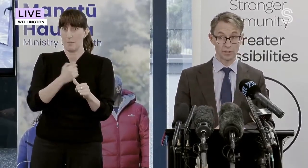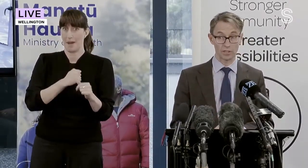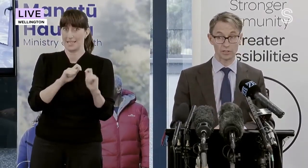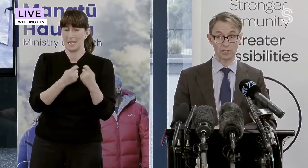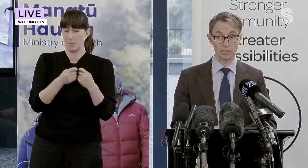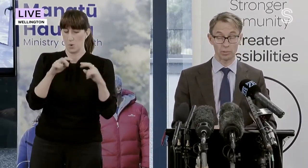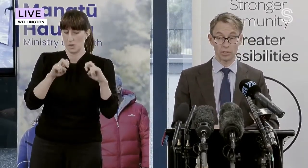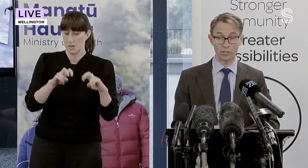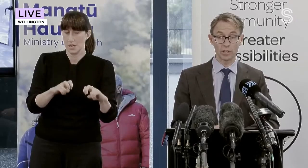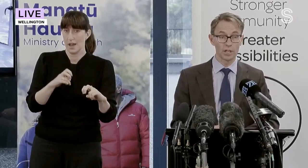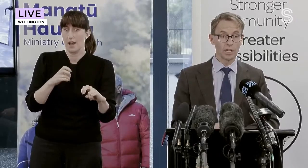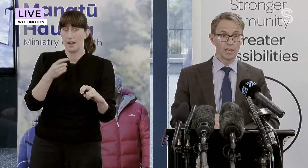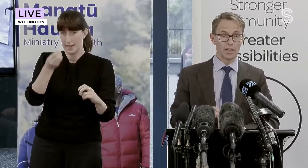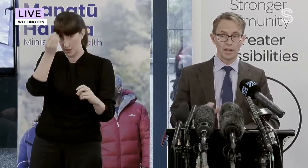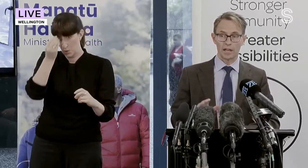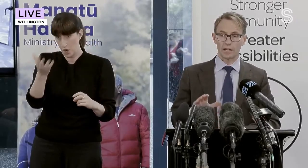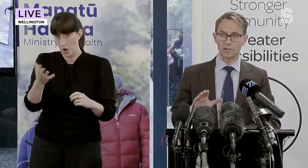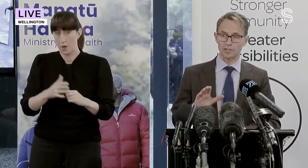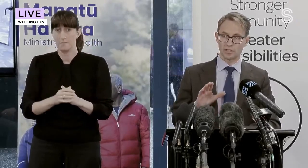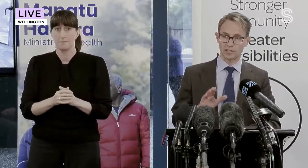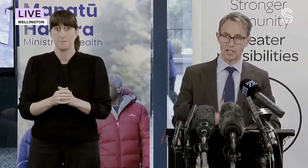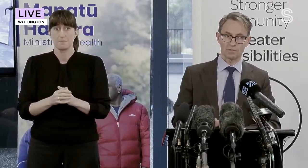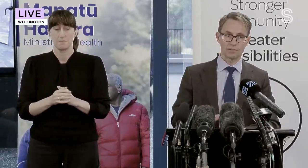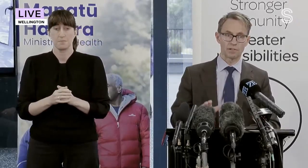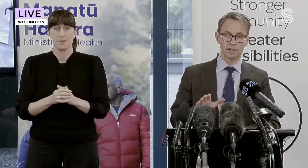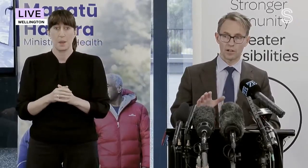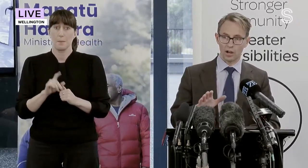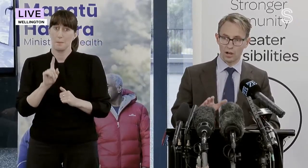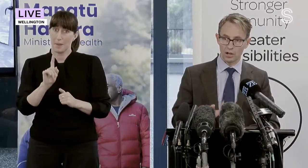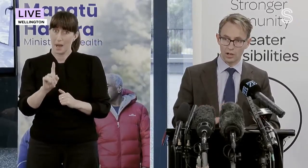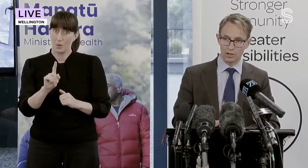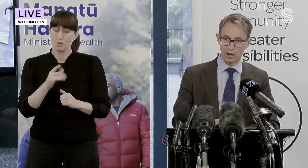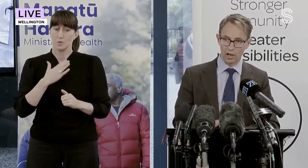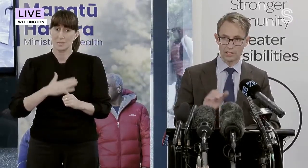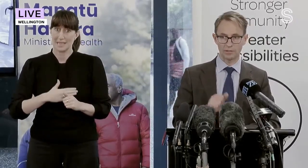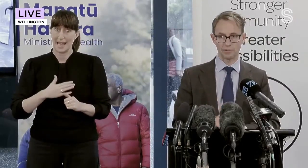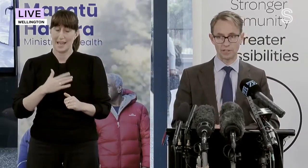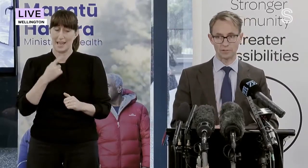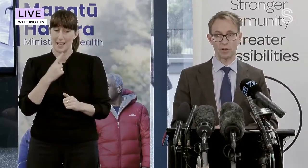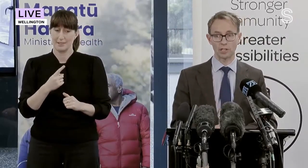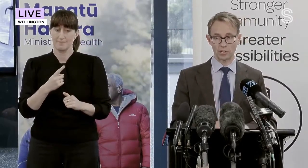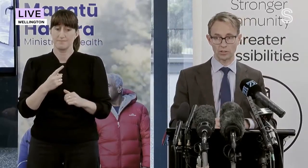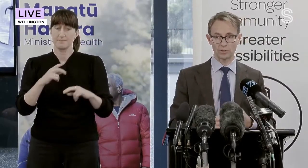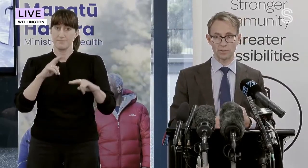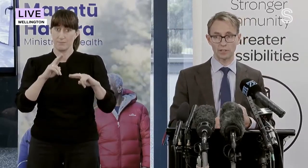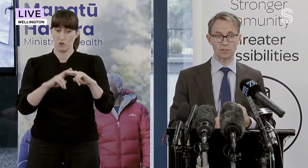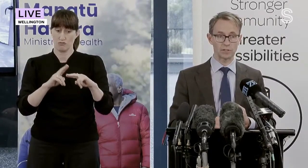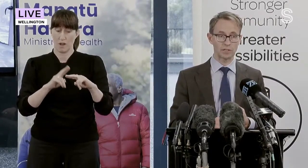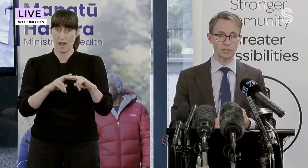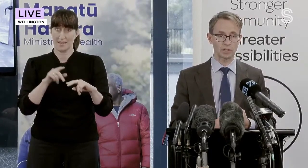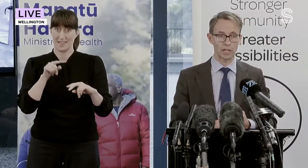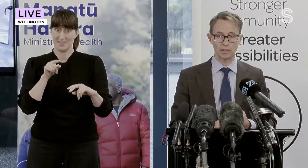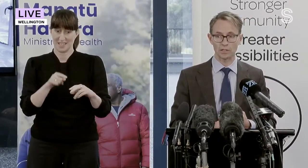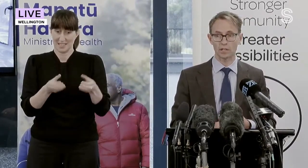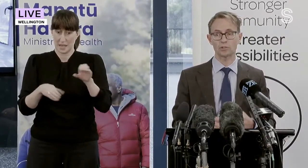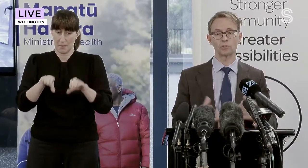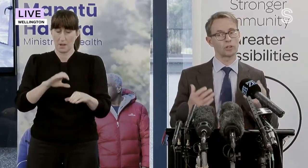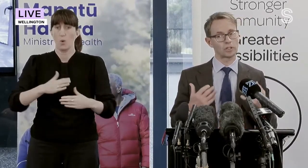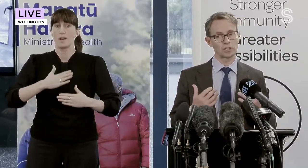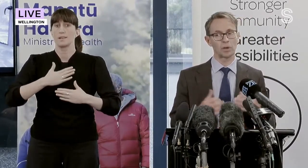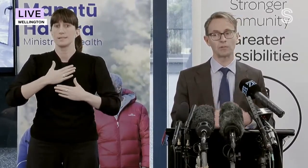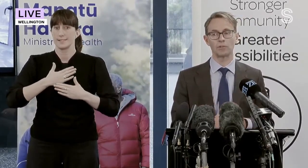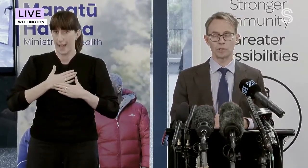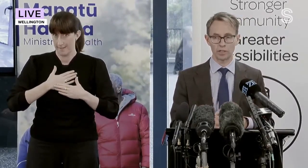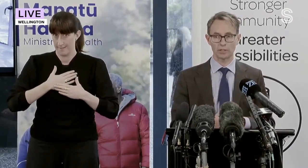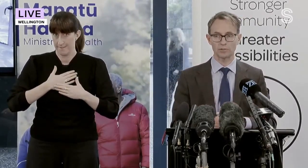want to emphasise the point. This is a safe, highly effective, highly cost-effective intervention, and councils